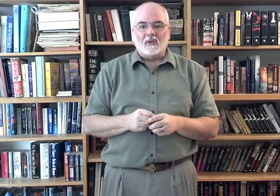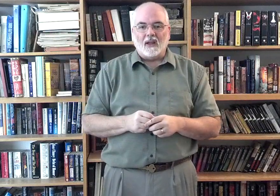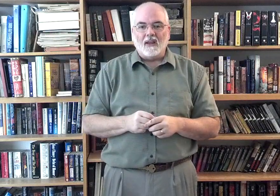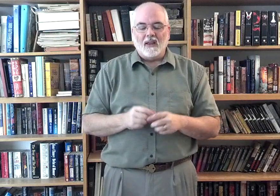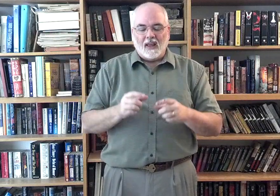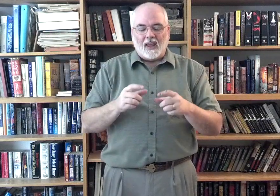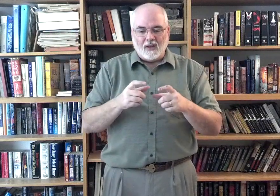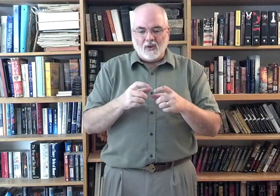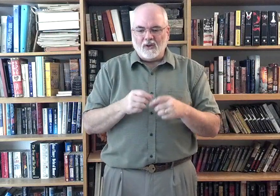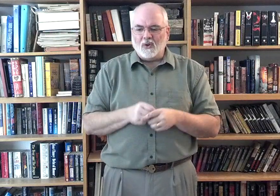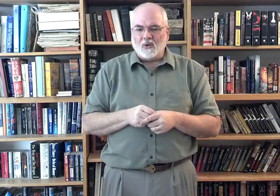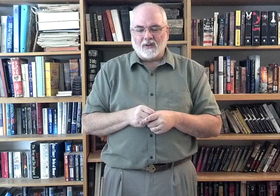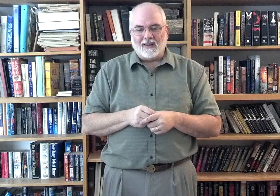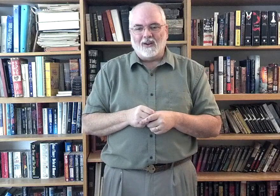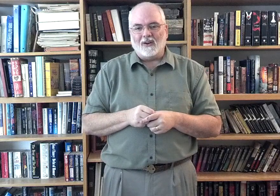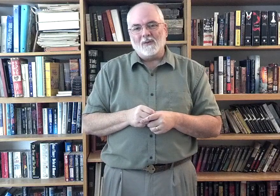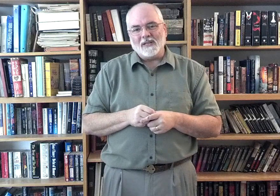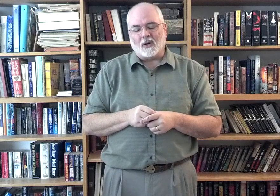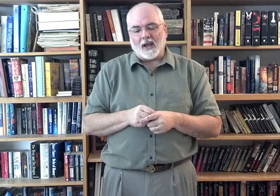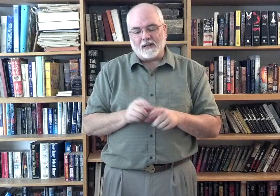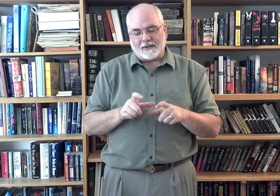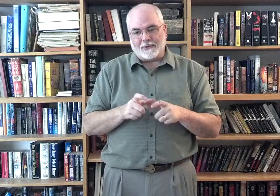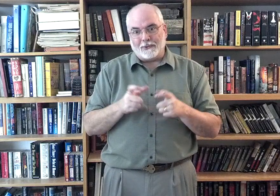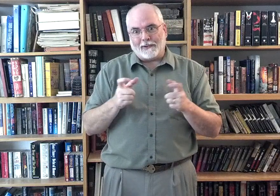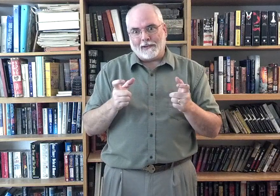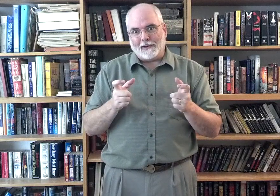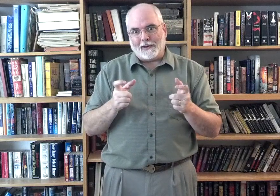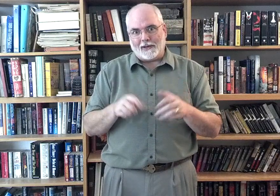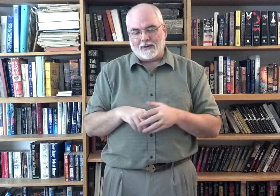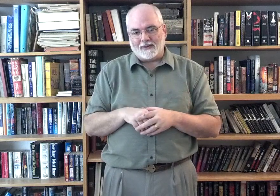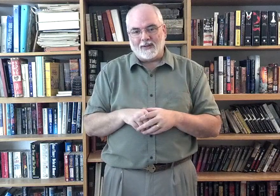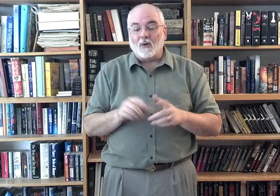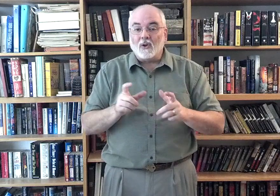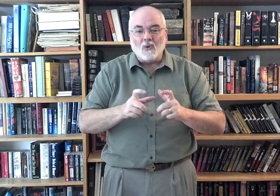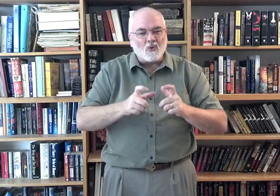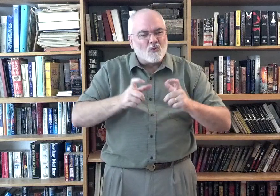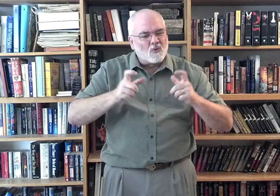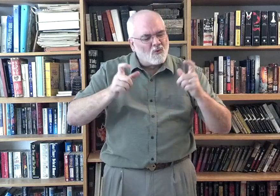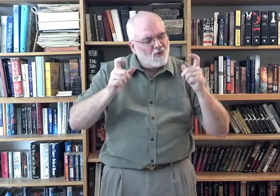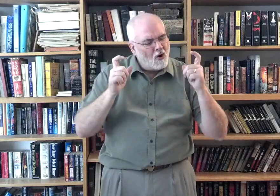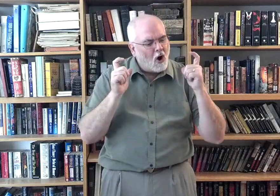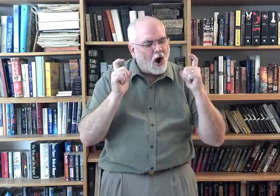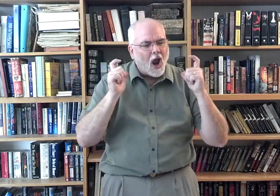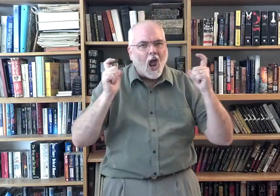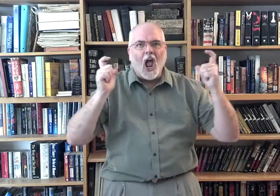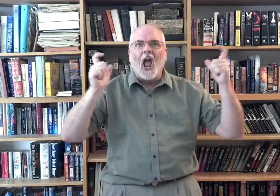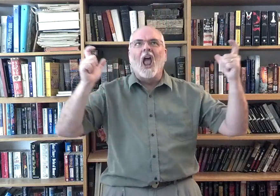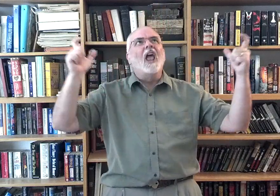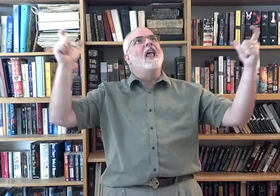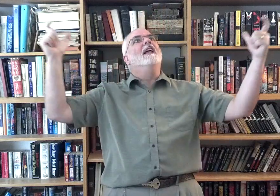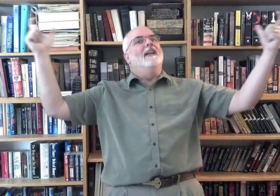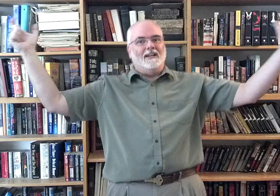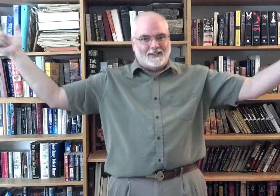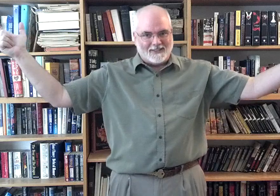Okay? And you can do, you know, you can be sarcastic. Great. Or you can do great.